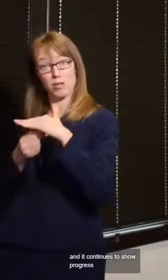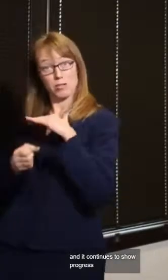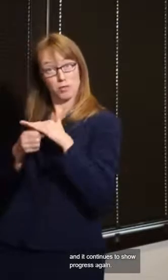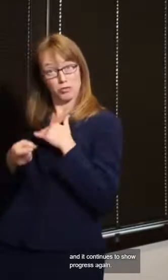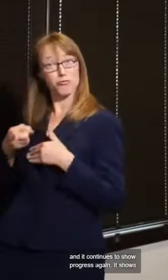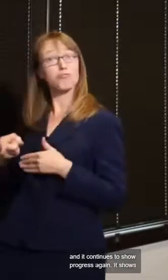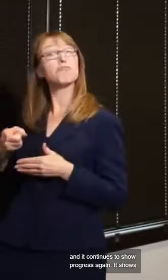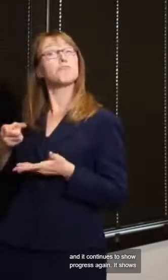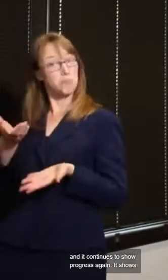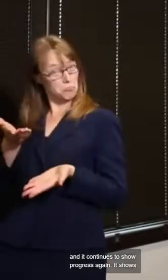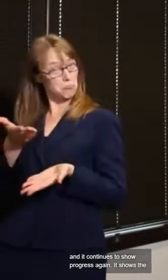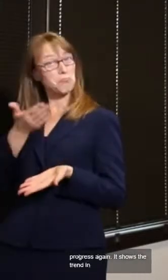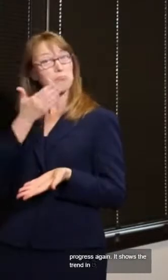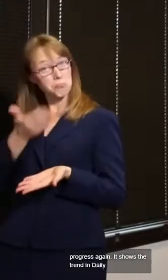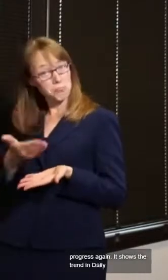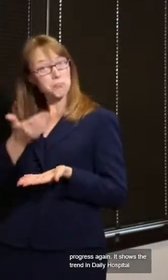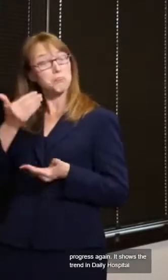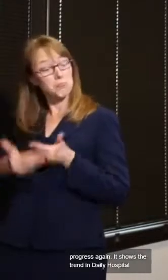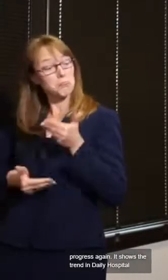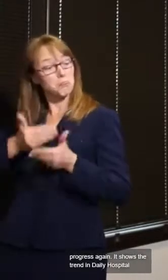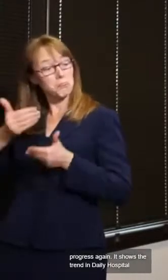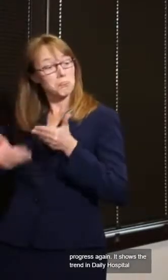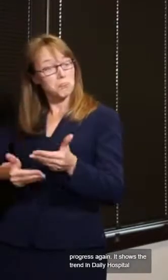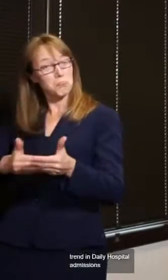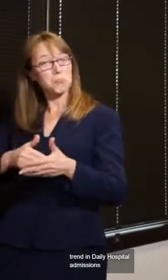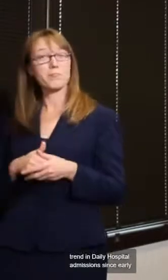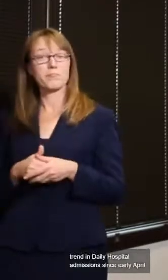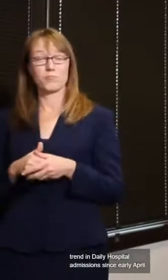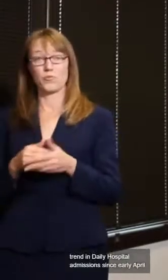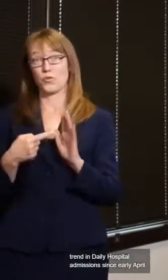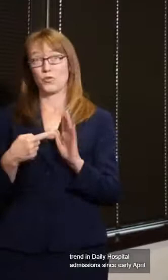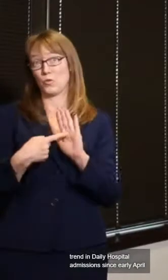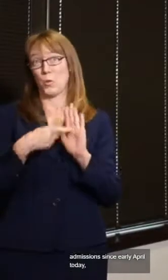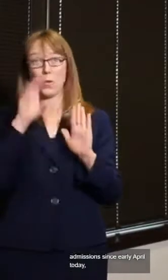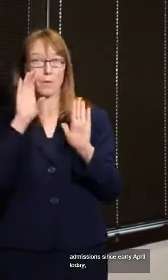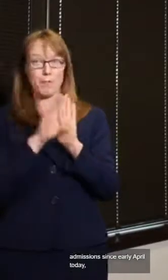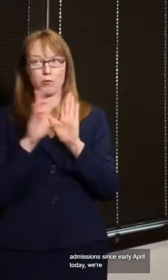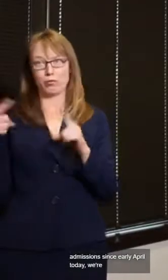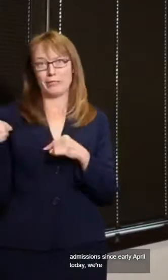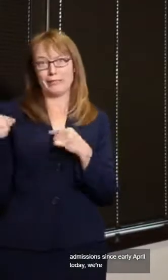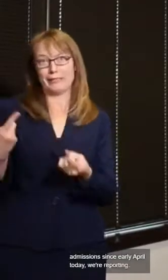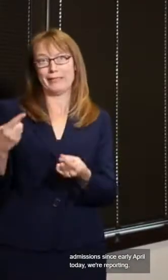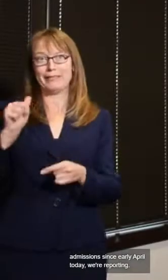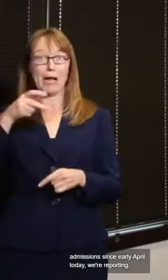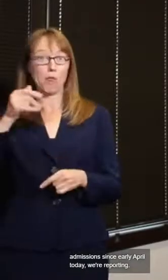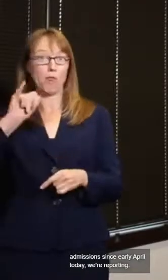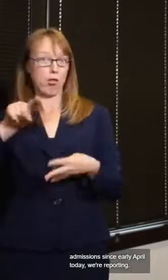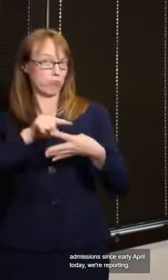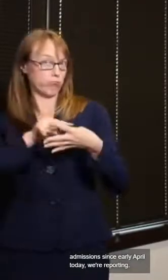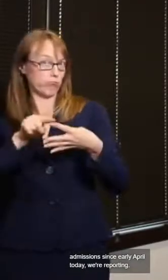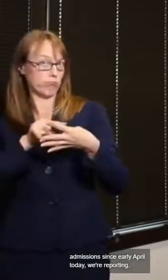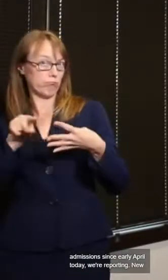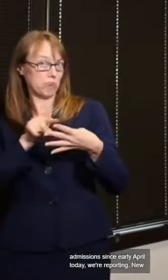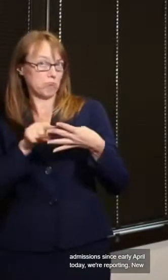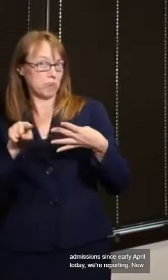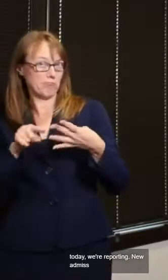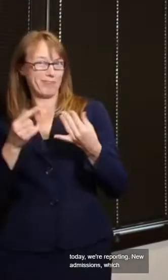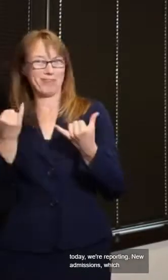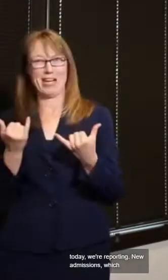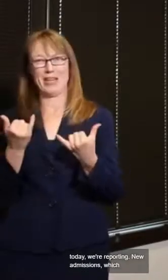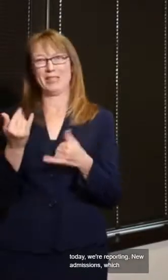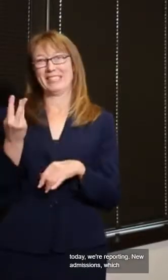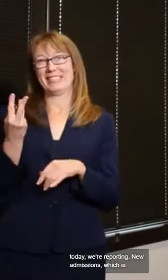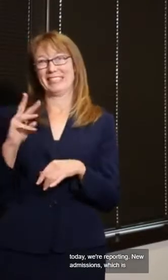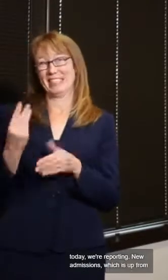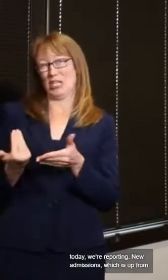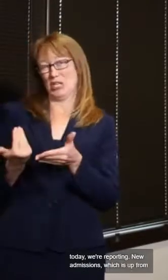it shows the trend in daily hospital admissions since early April. Today we're reporting 16 new COVID admissions, which is up